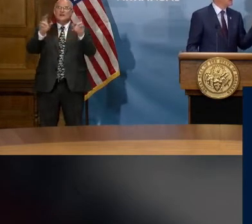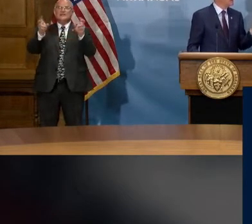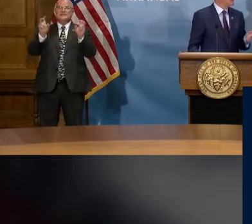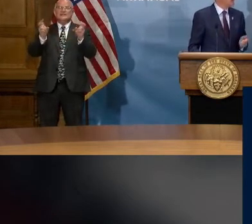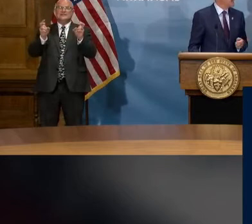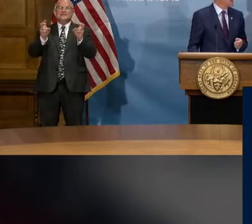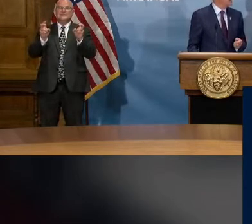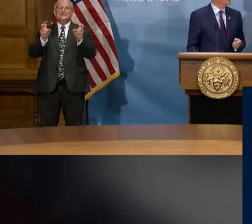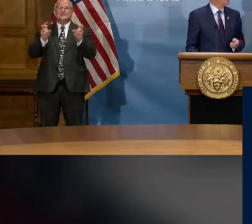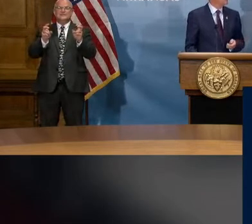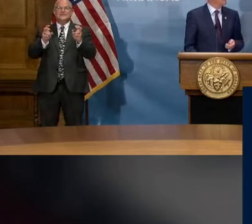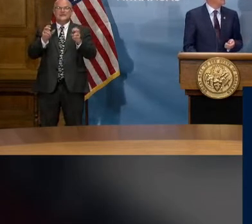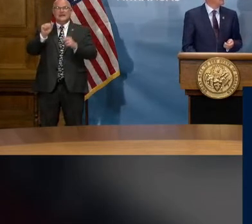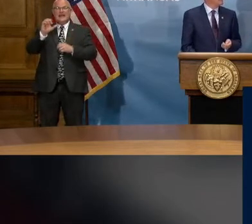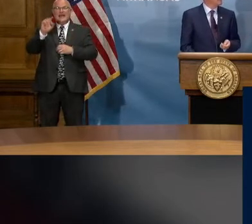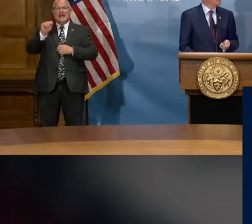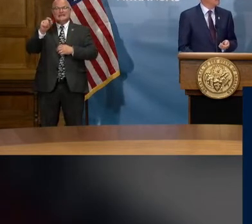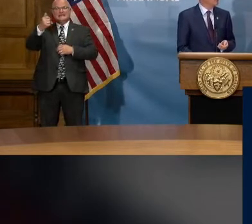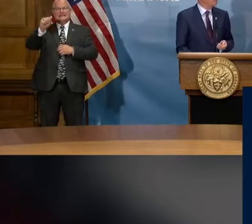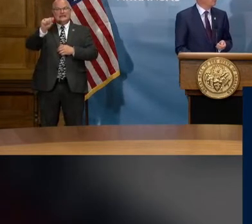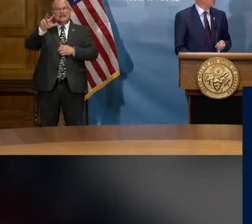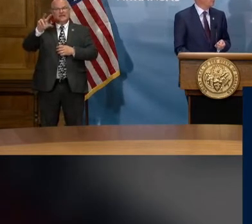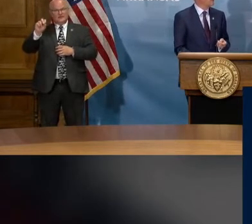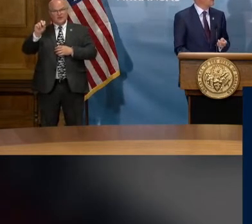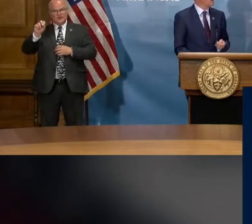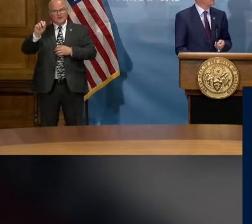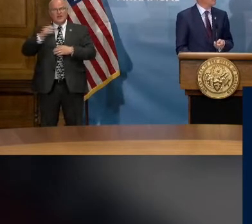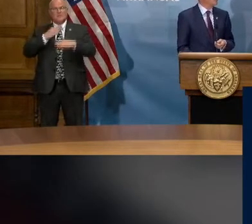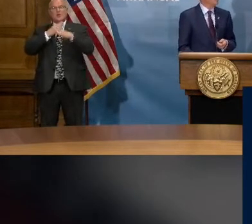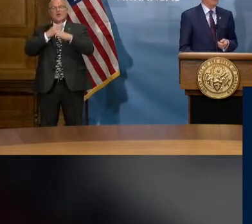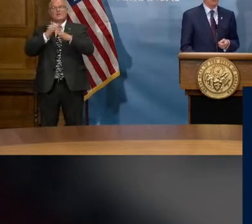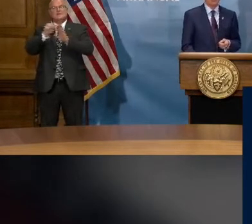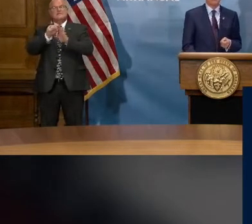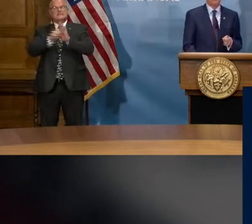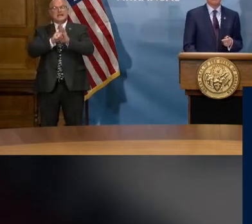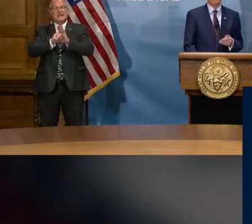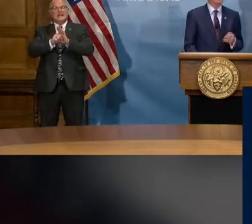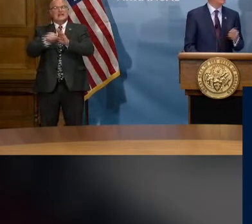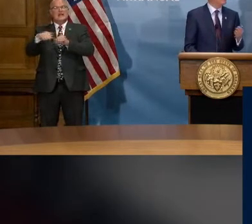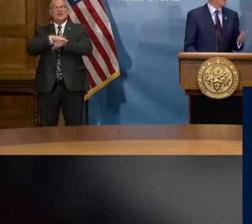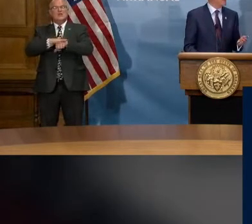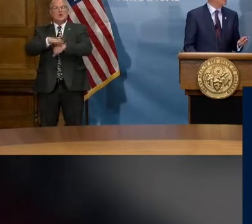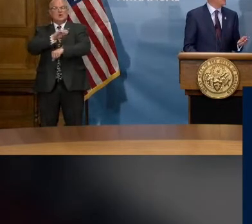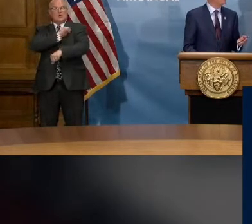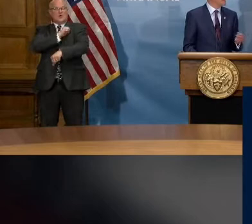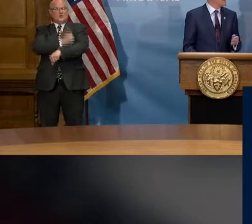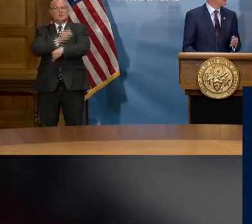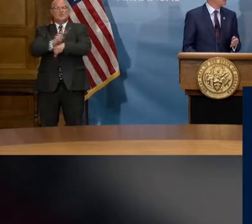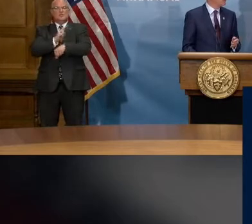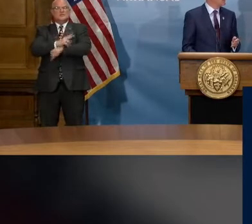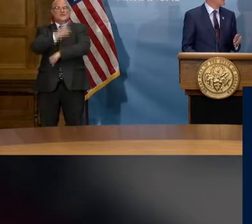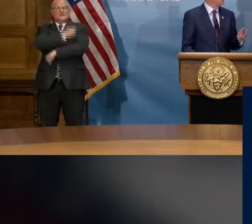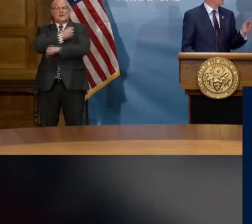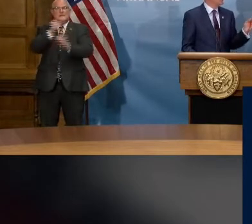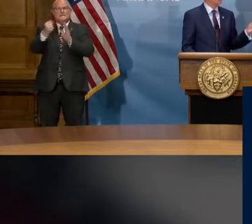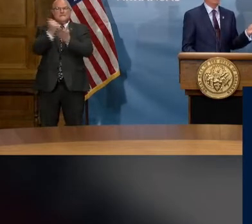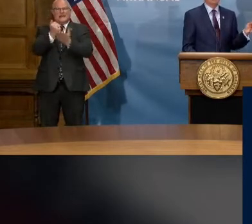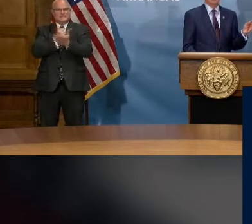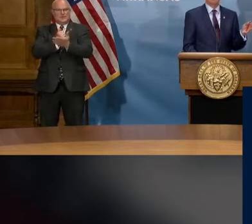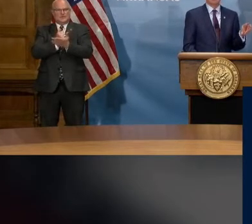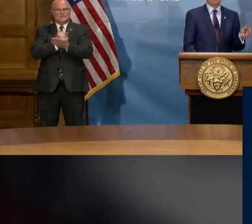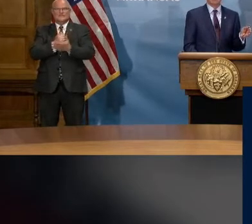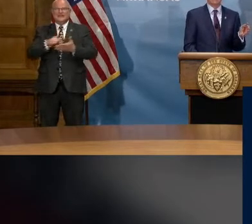of Act 1030, prohibits state and local authorities from using a vaccine passport.